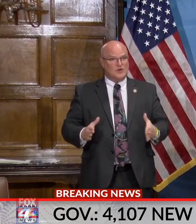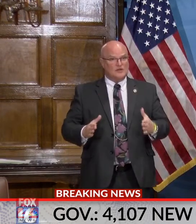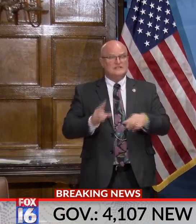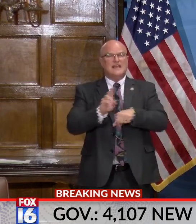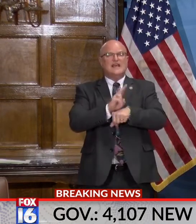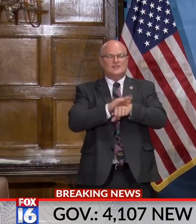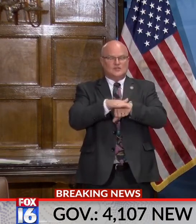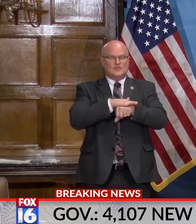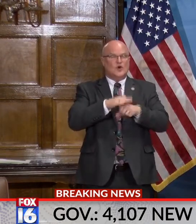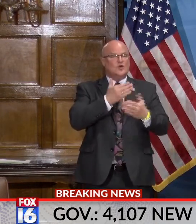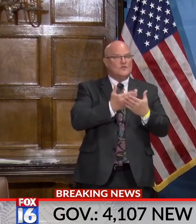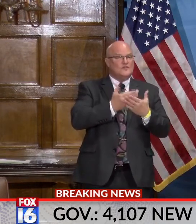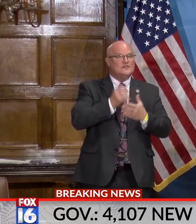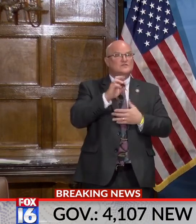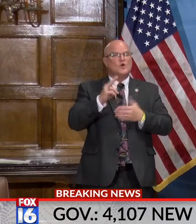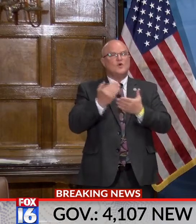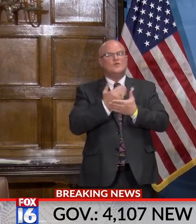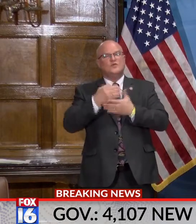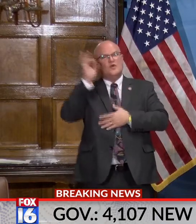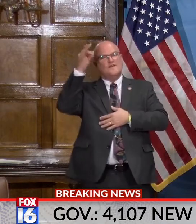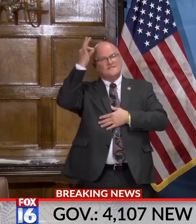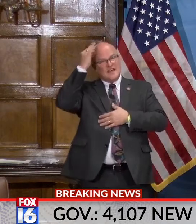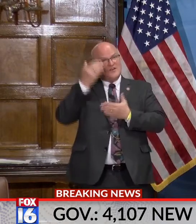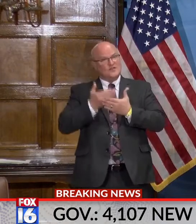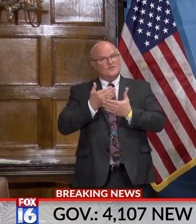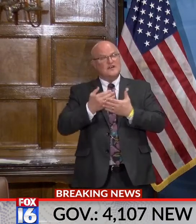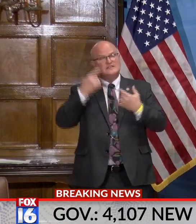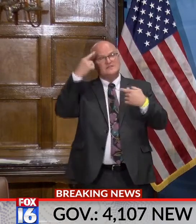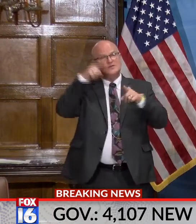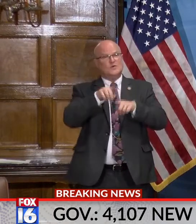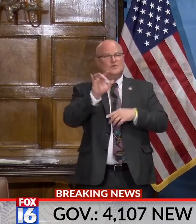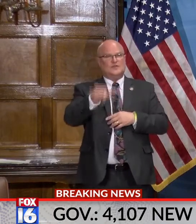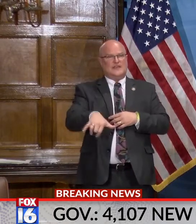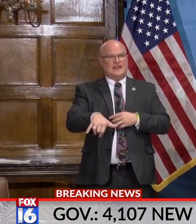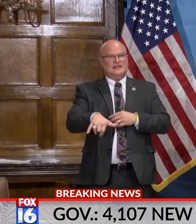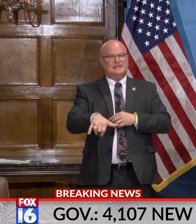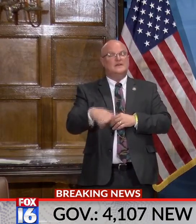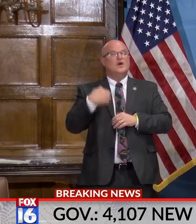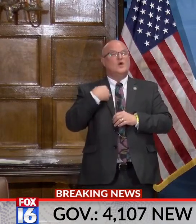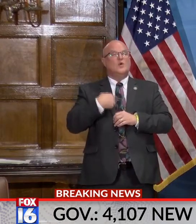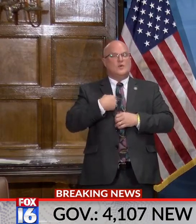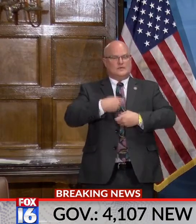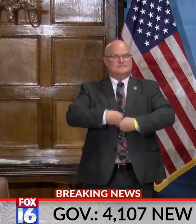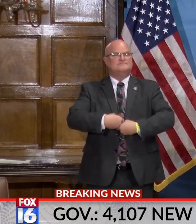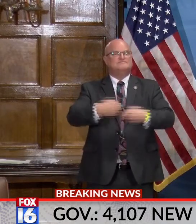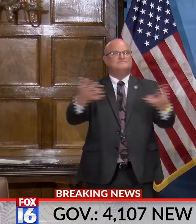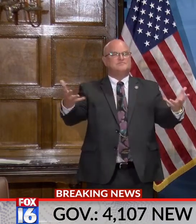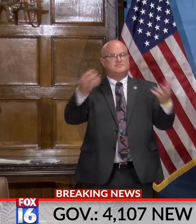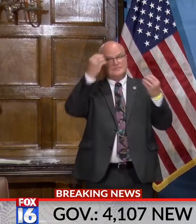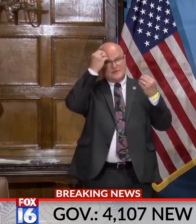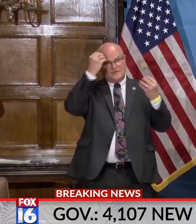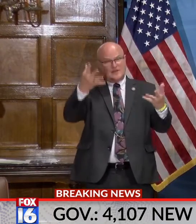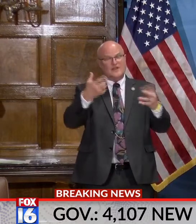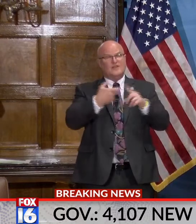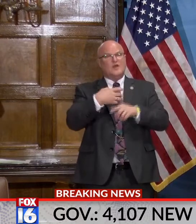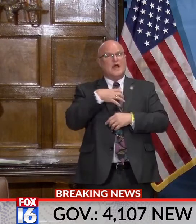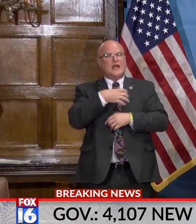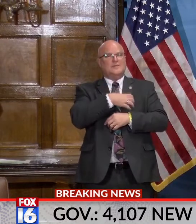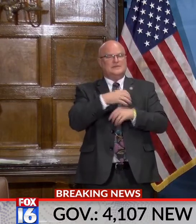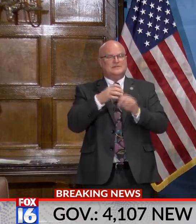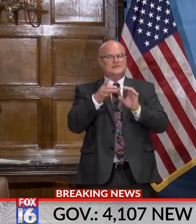local funds or use these new federal funds in order to do that. We will be issuing information through a commissioner's memo